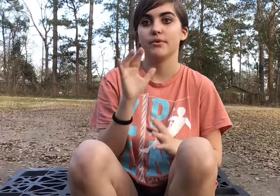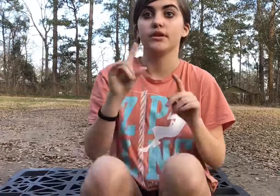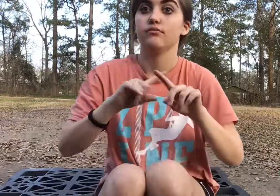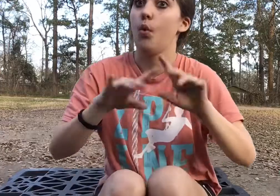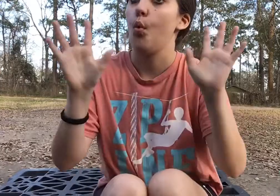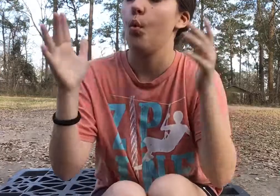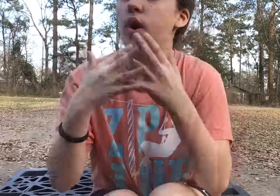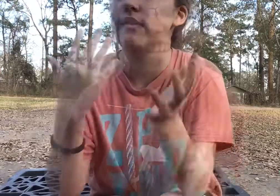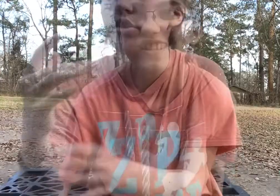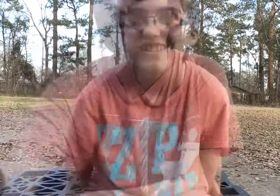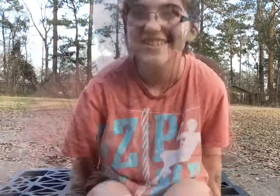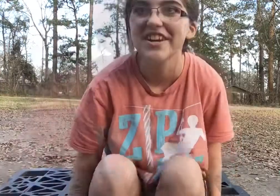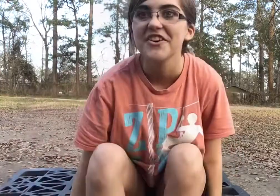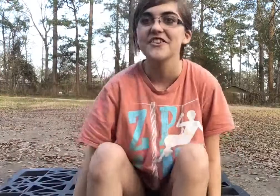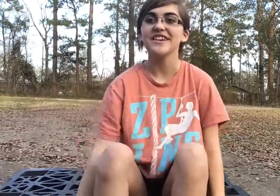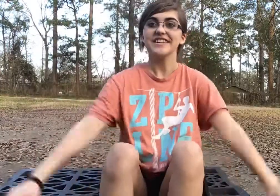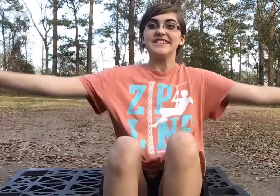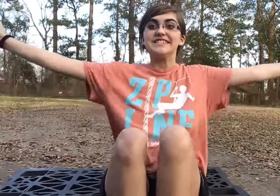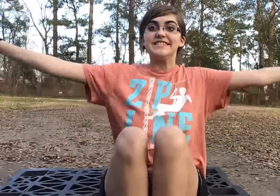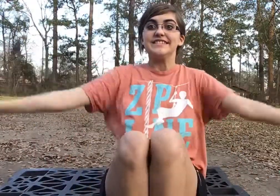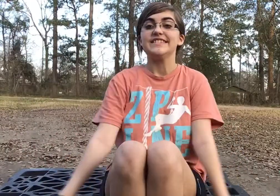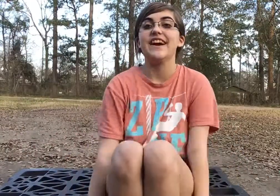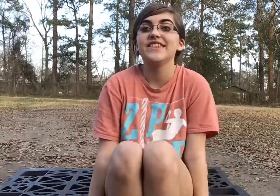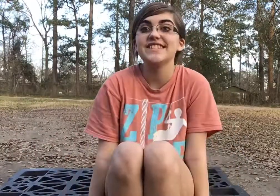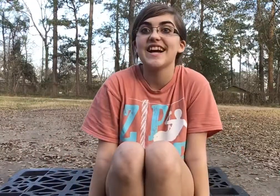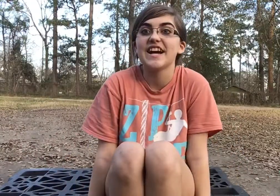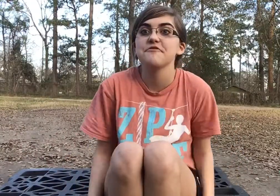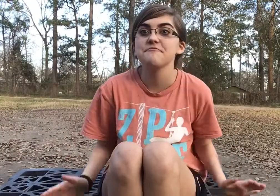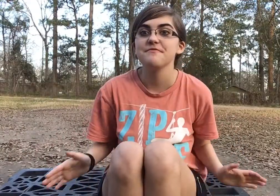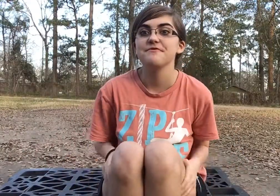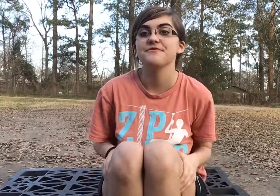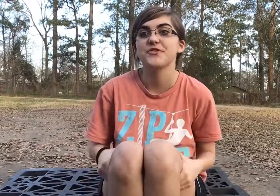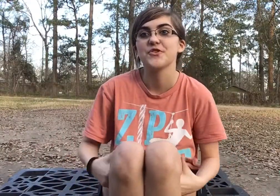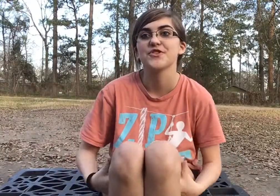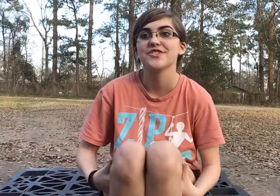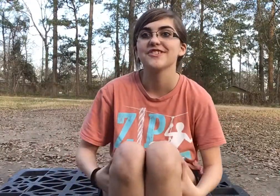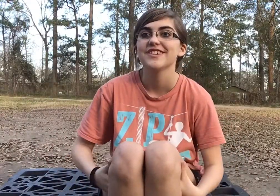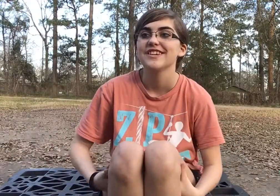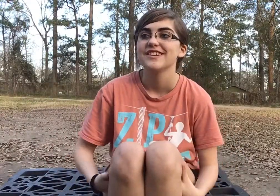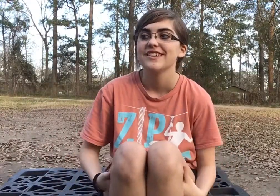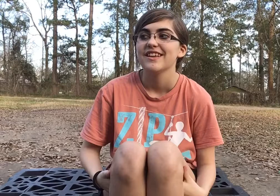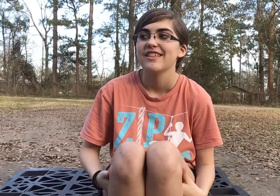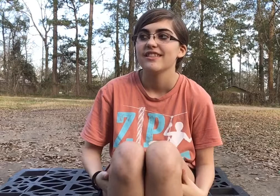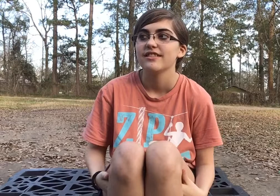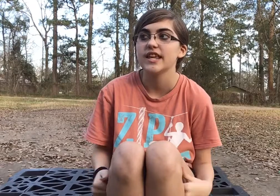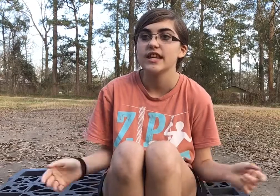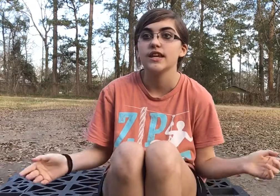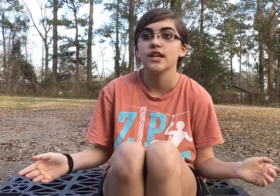but okay. So now it is time for the